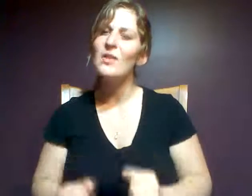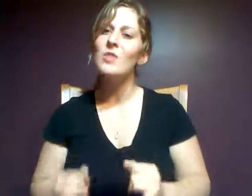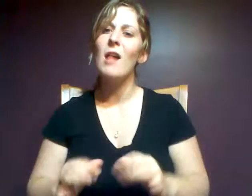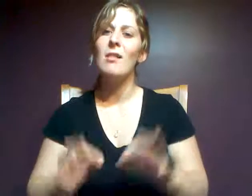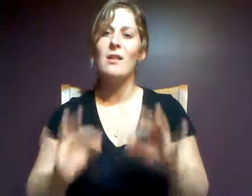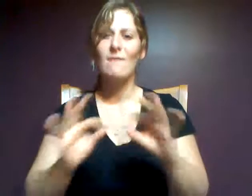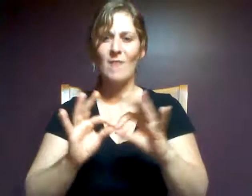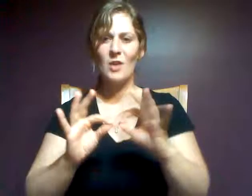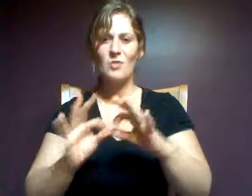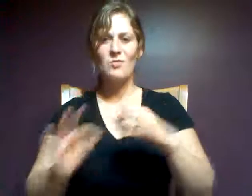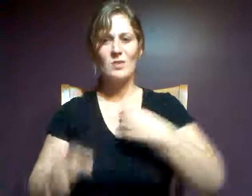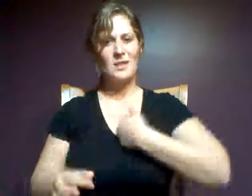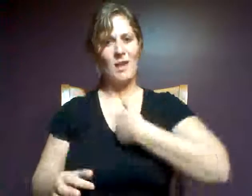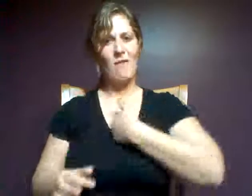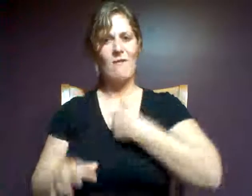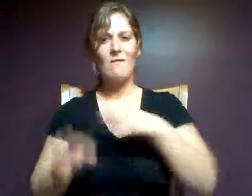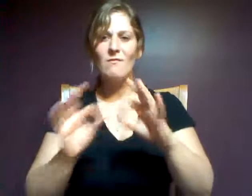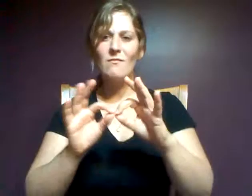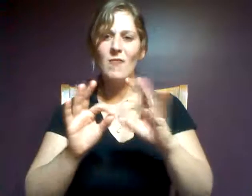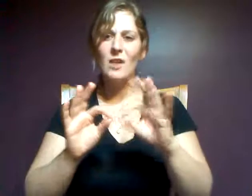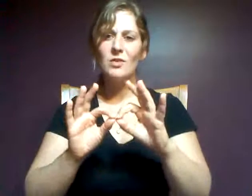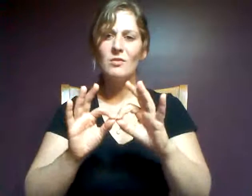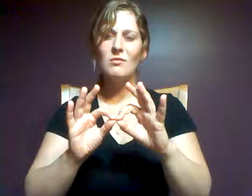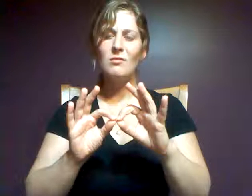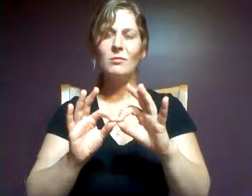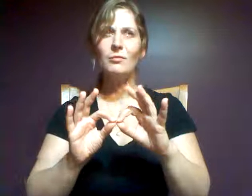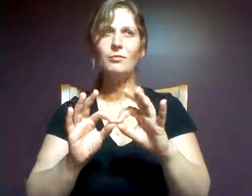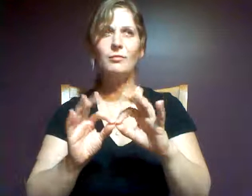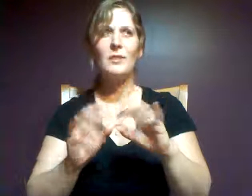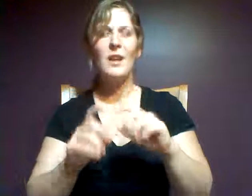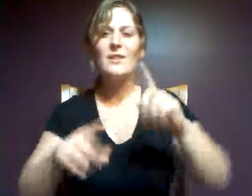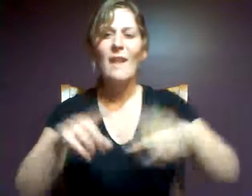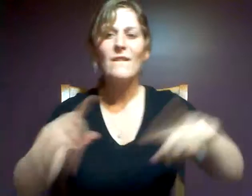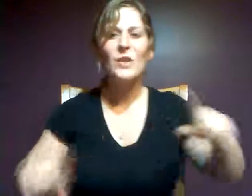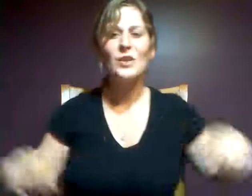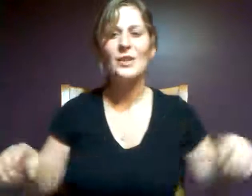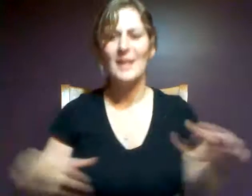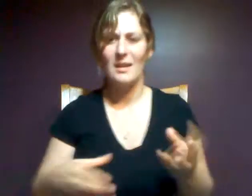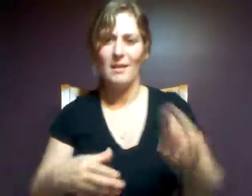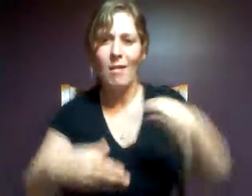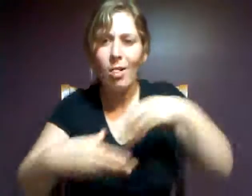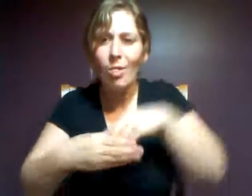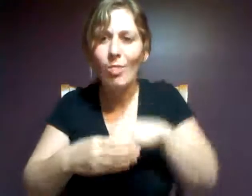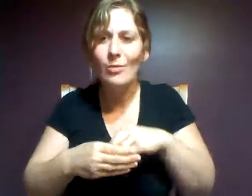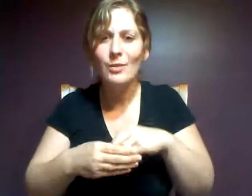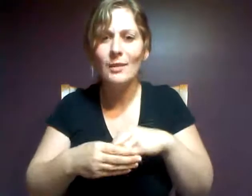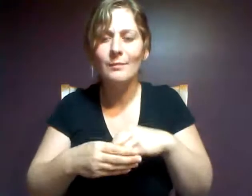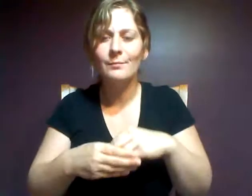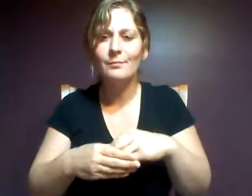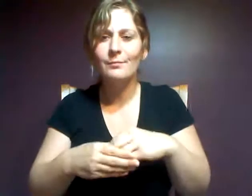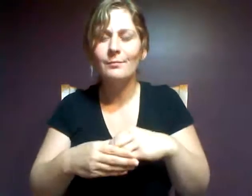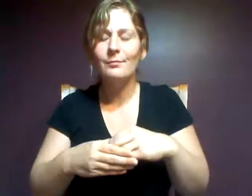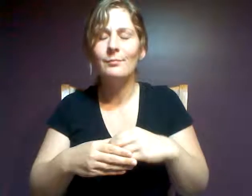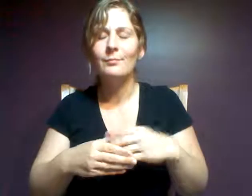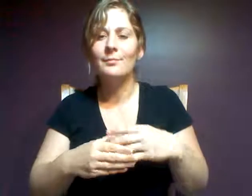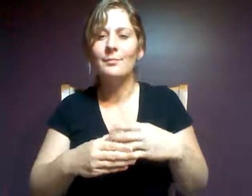diversity, inclusion. We need to put the people that are making a real difference on our pedestals,